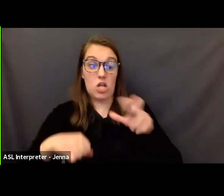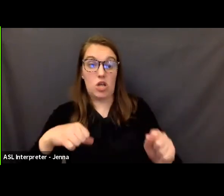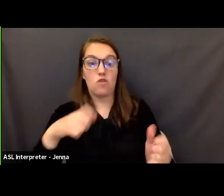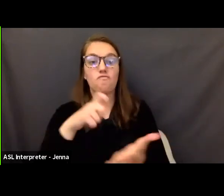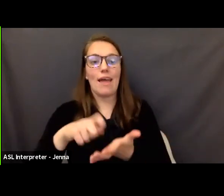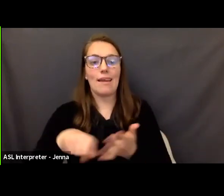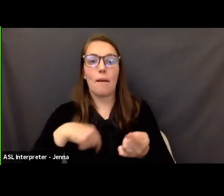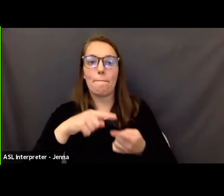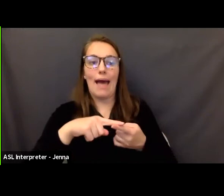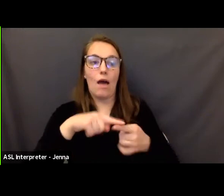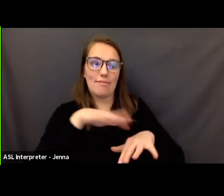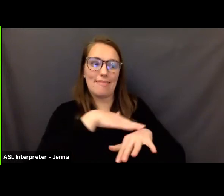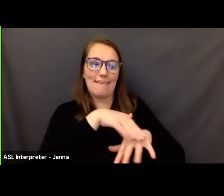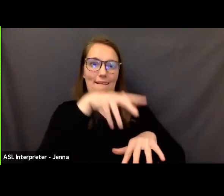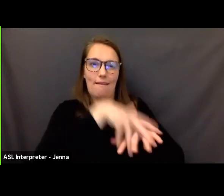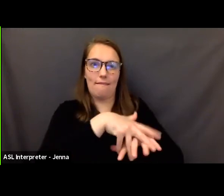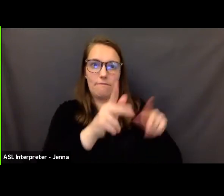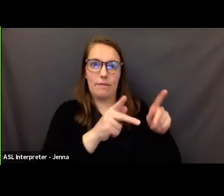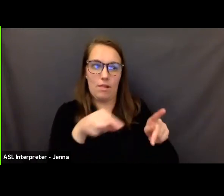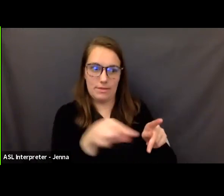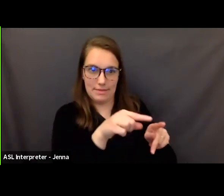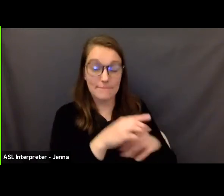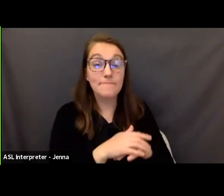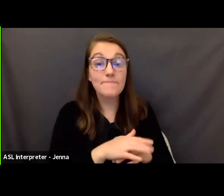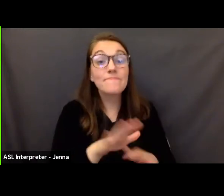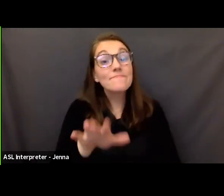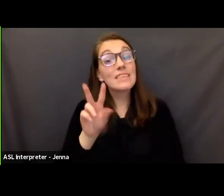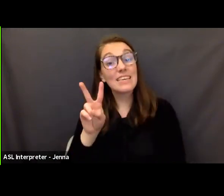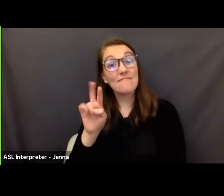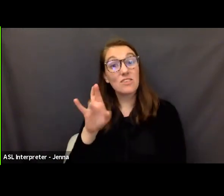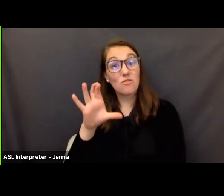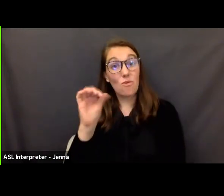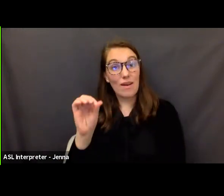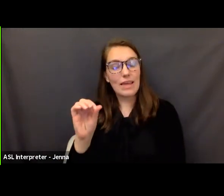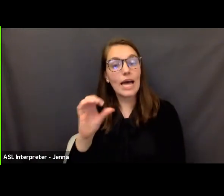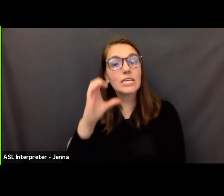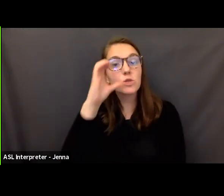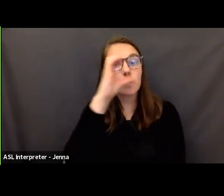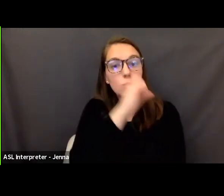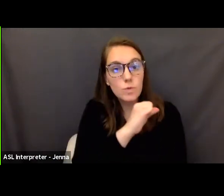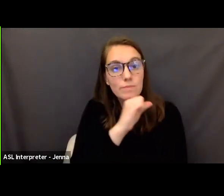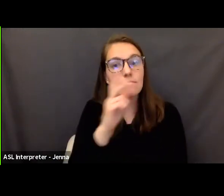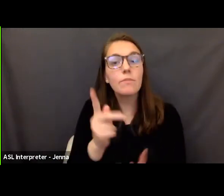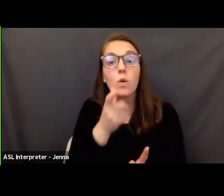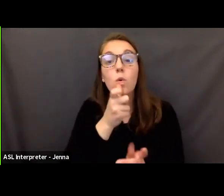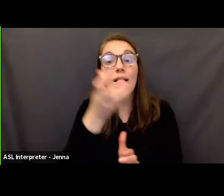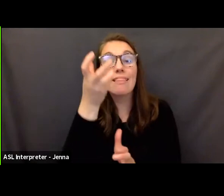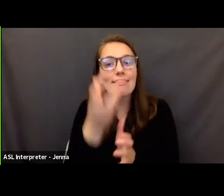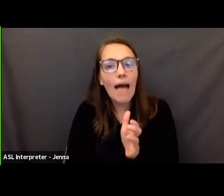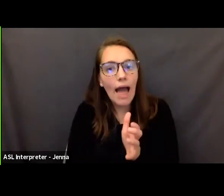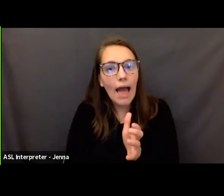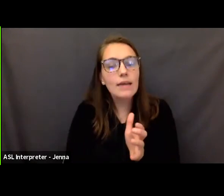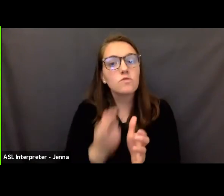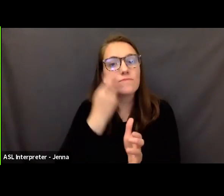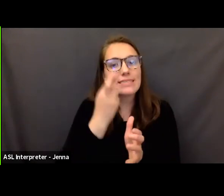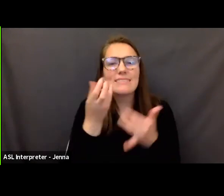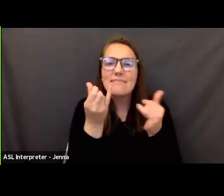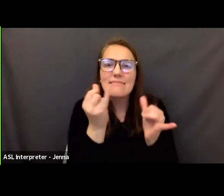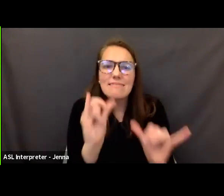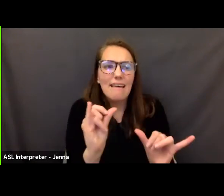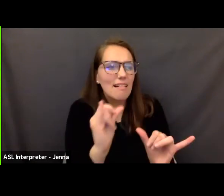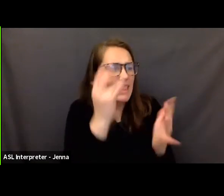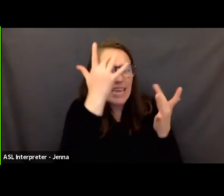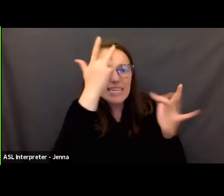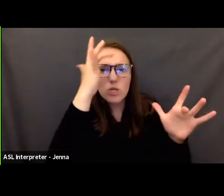Aquinas, Vitoria presumes that those who lack the use of reason are intellectual creatures formed in the image of God and